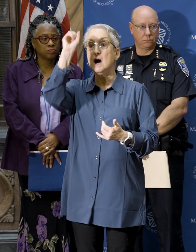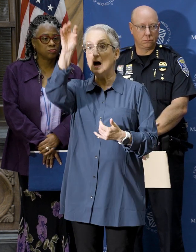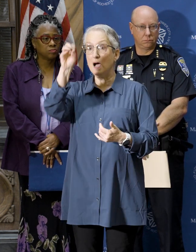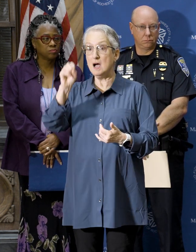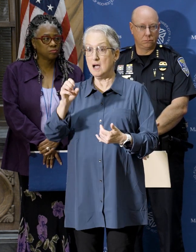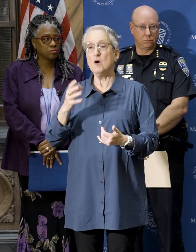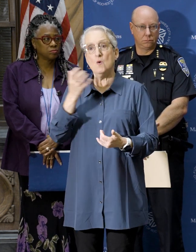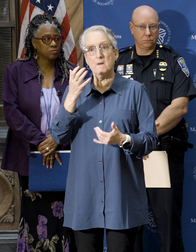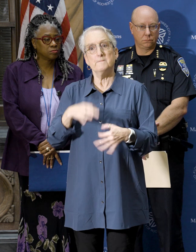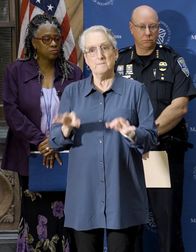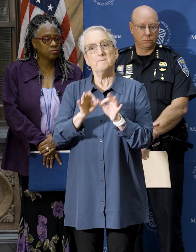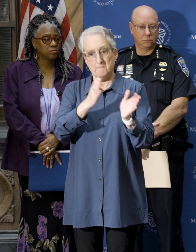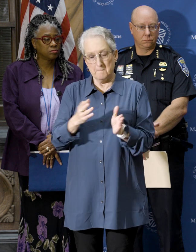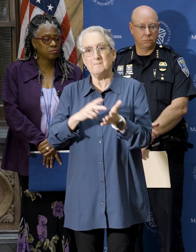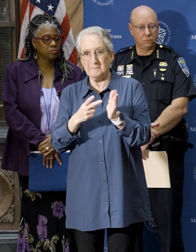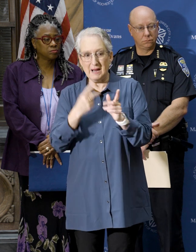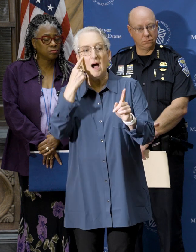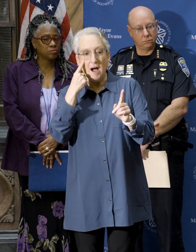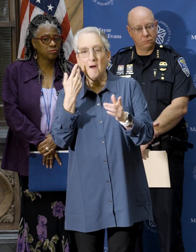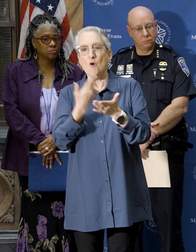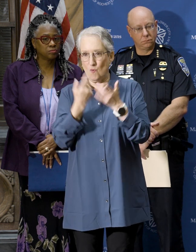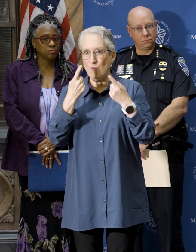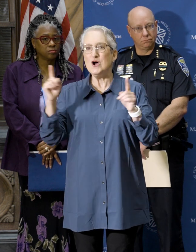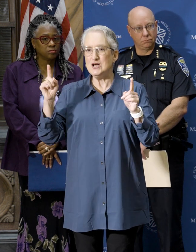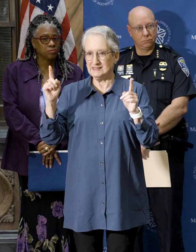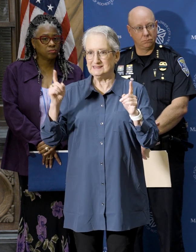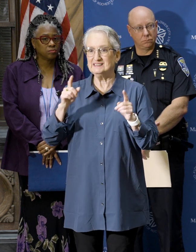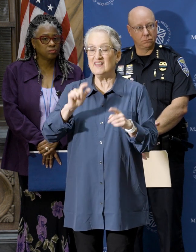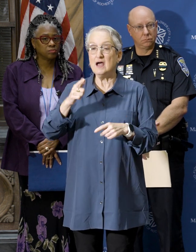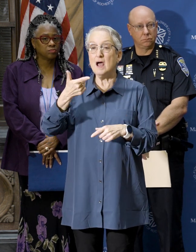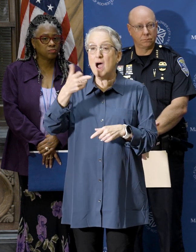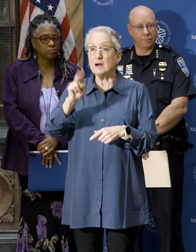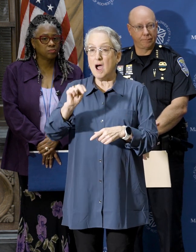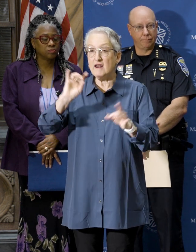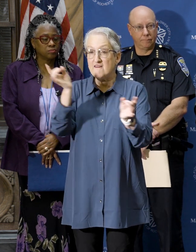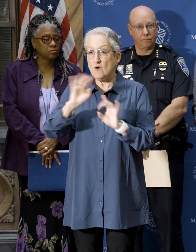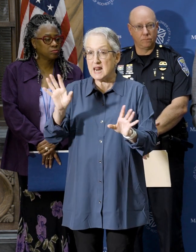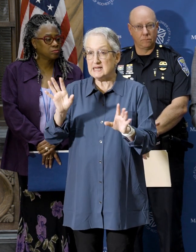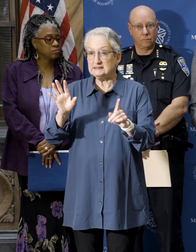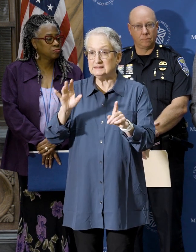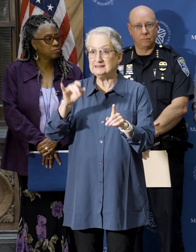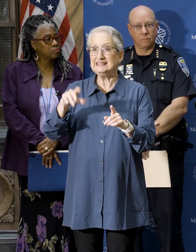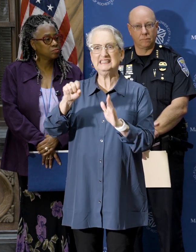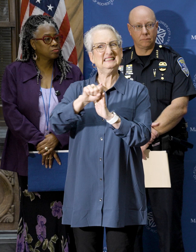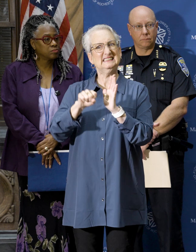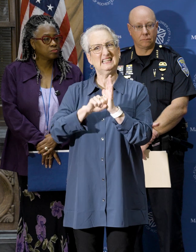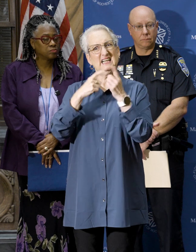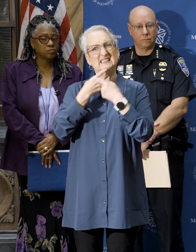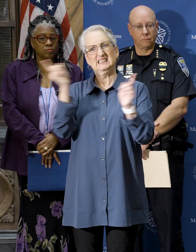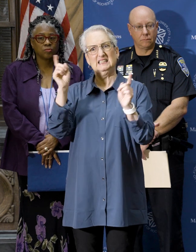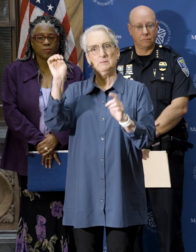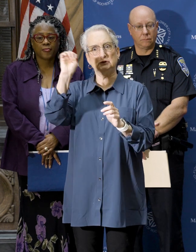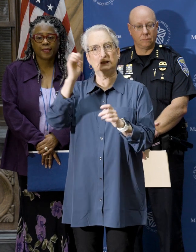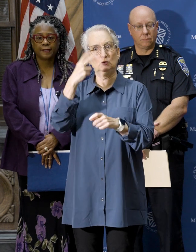is working. The gun violence state of emergency that I declared 2 years ago. We will never be satisfied with any